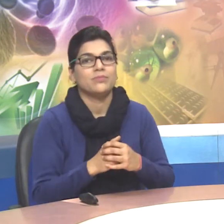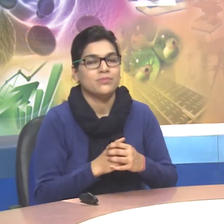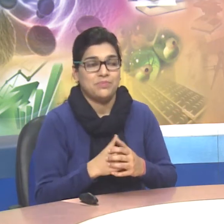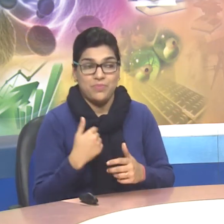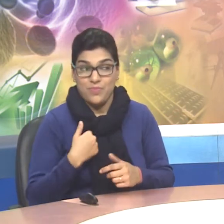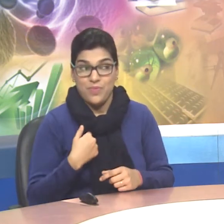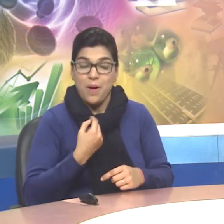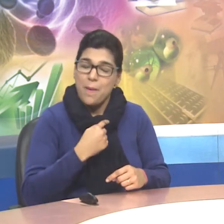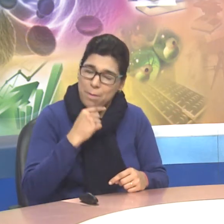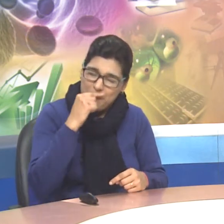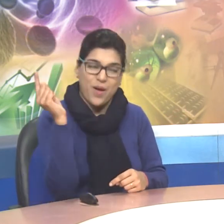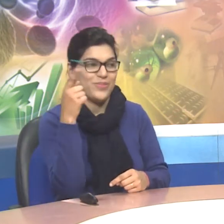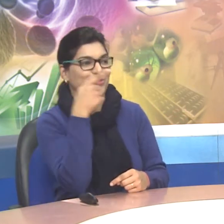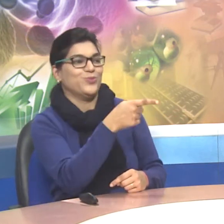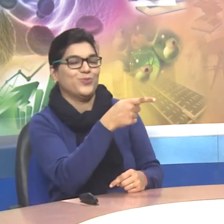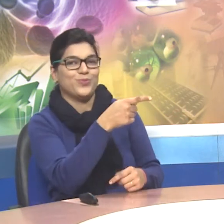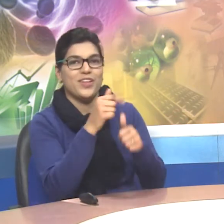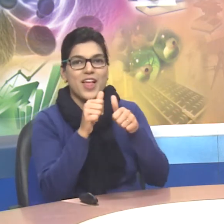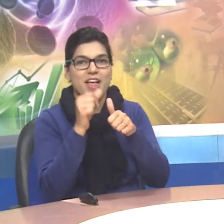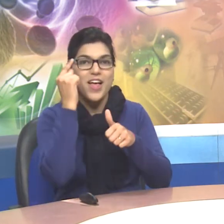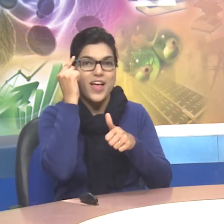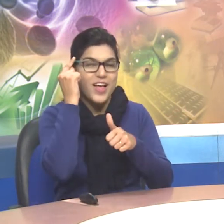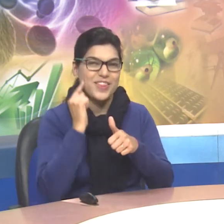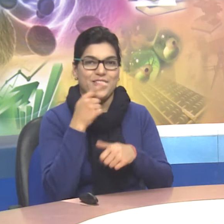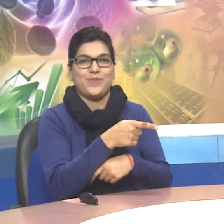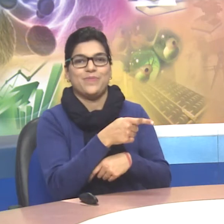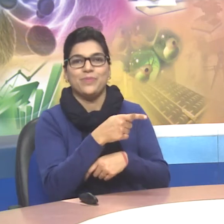We are so proud of you, Aradhna.